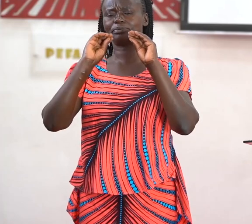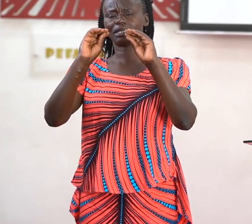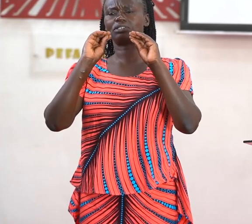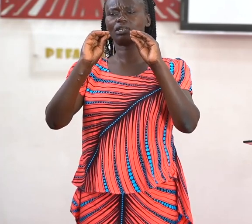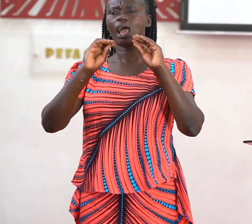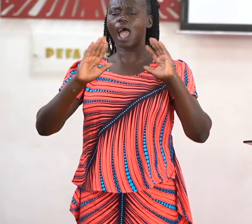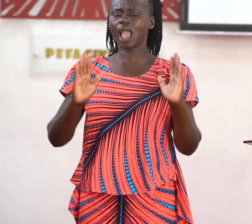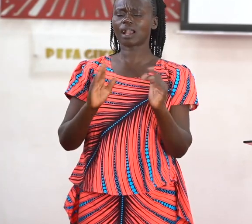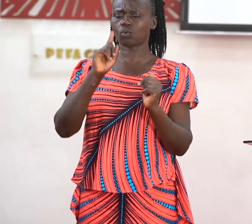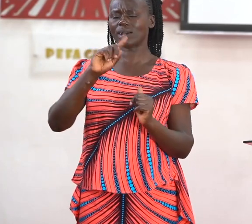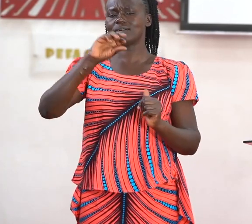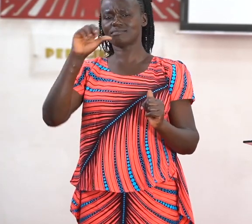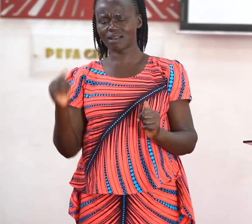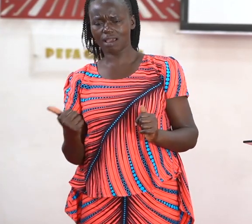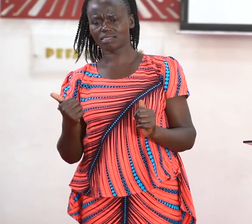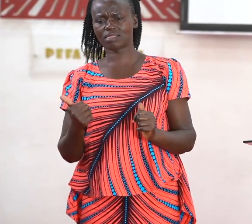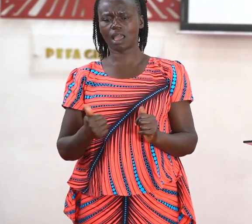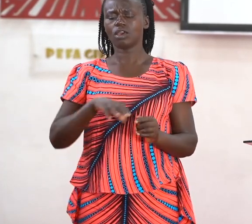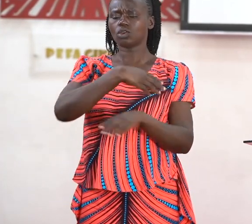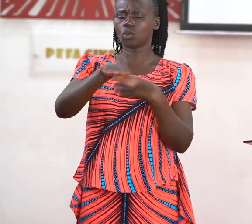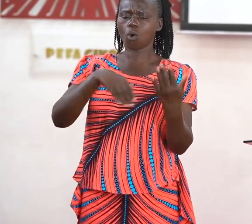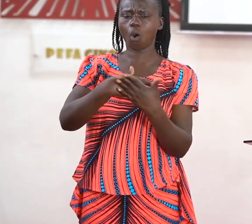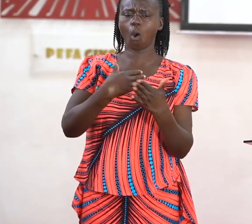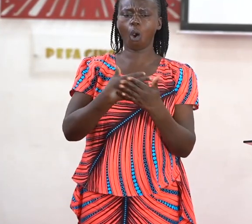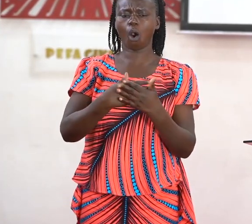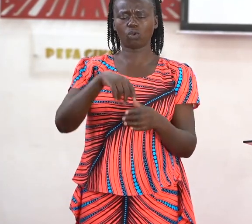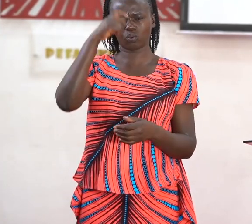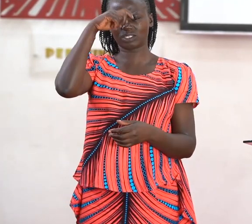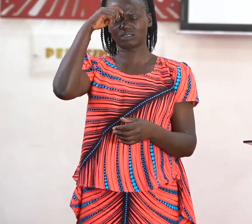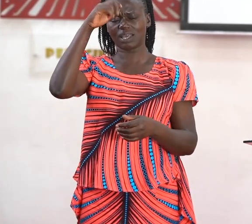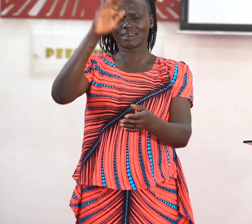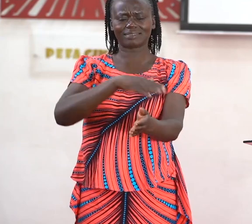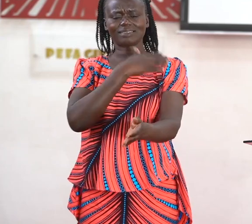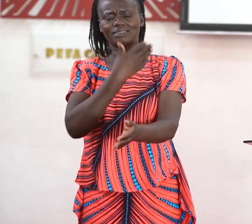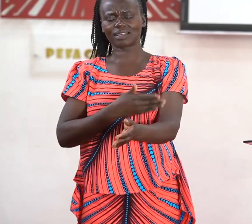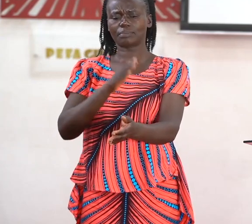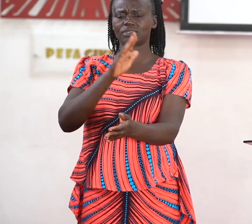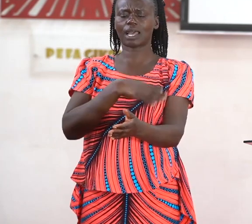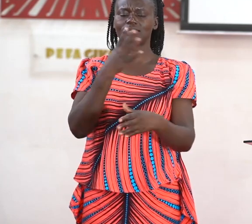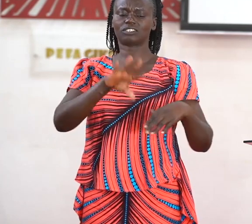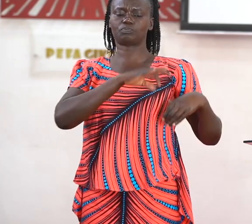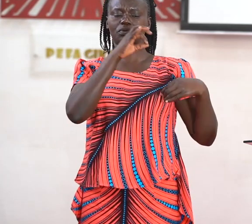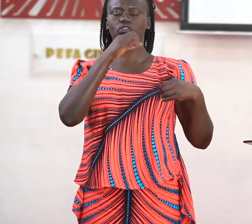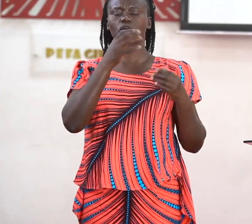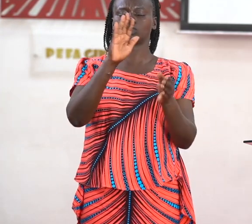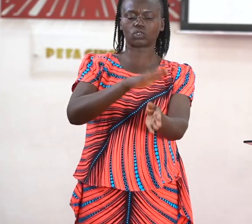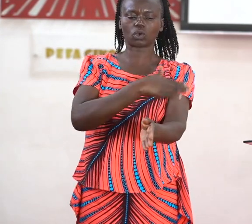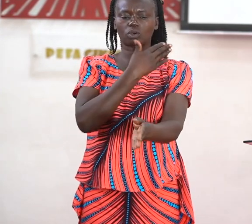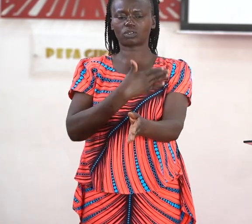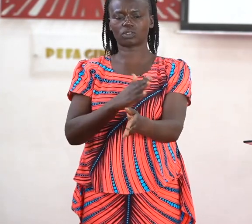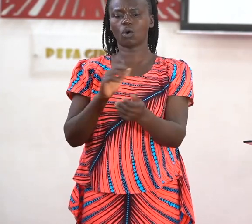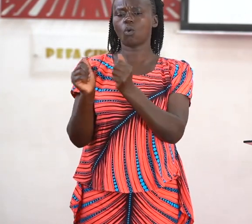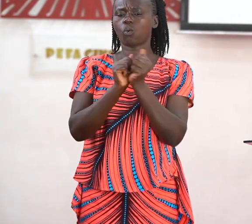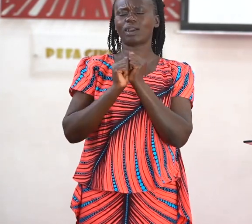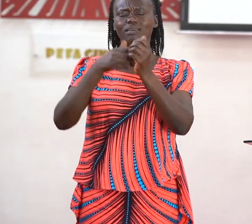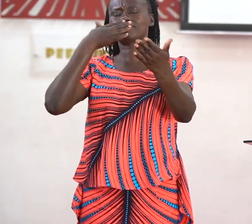another in all wisdom, and as you sing psalms and hymns and spiritual songs with gratitude. We are not